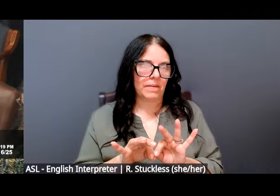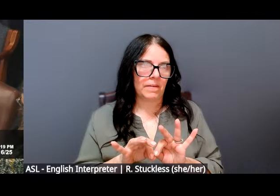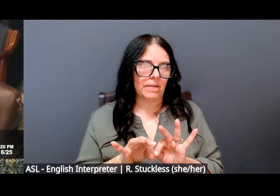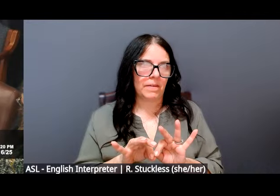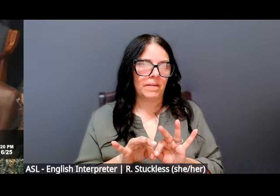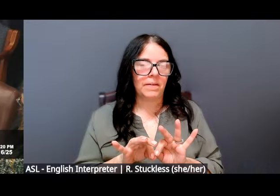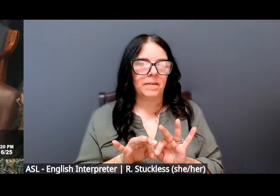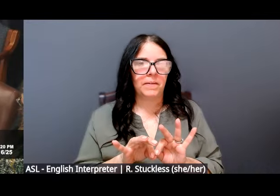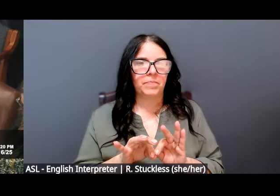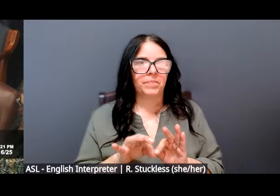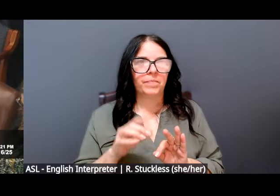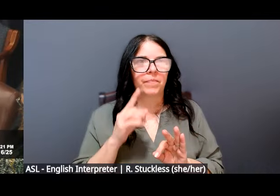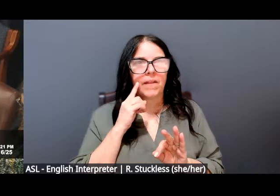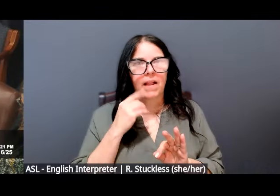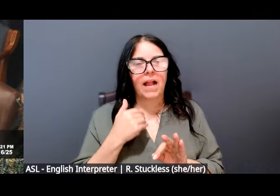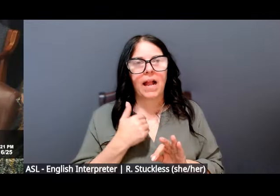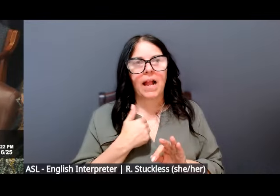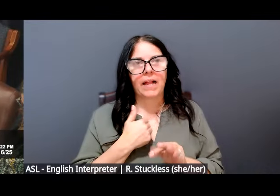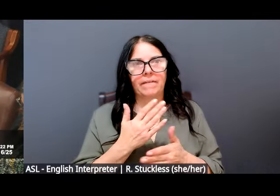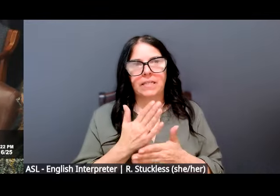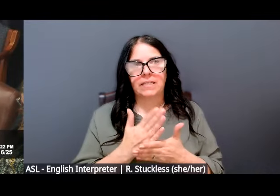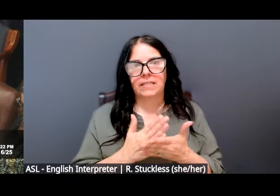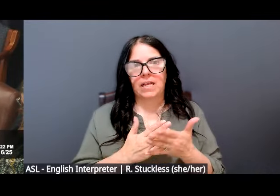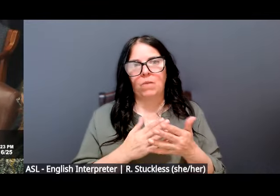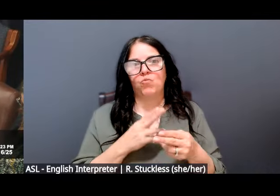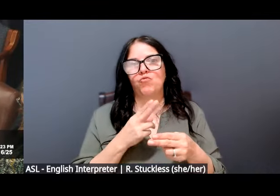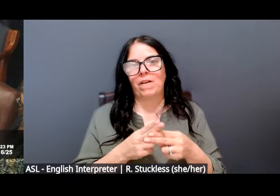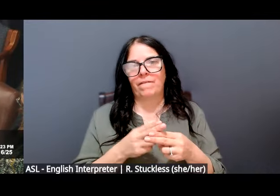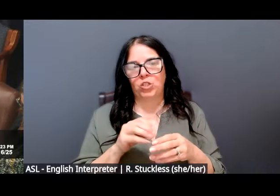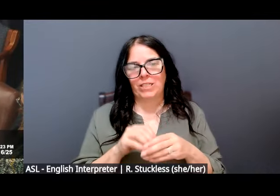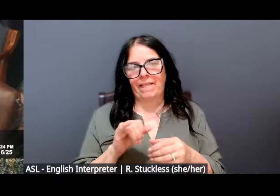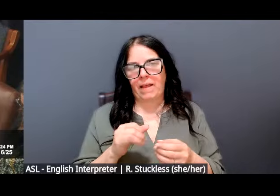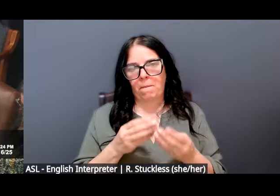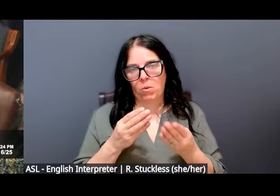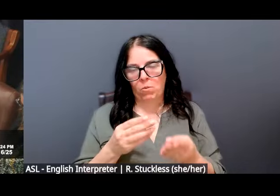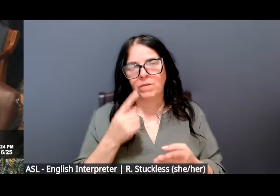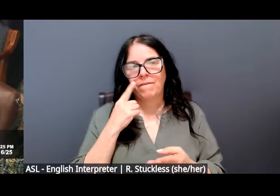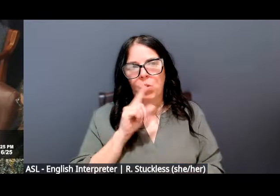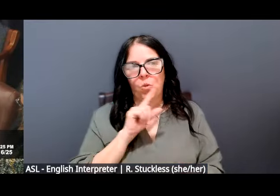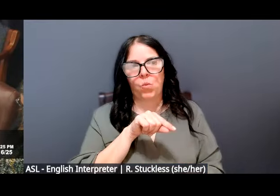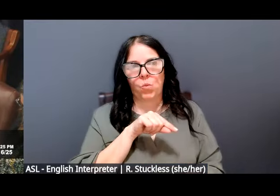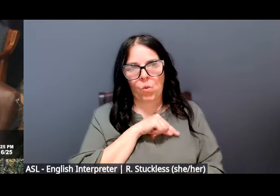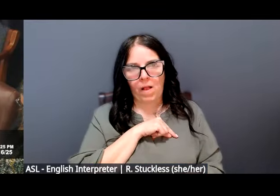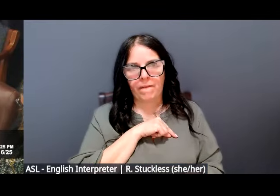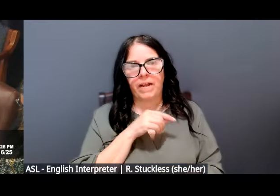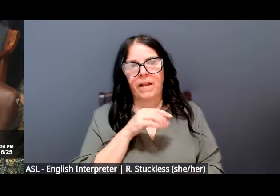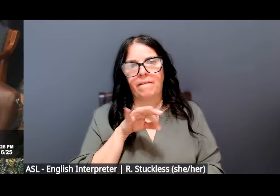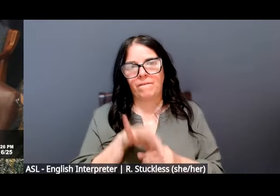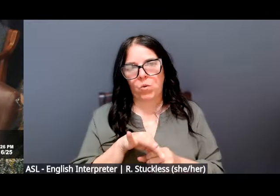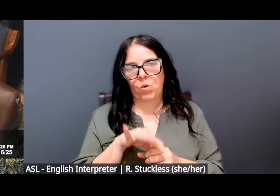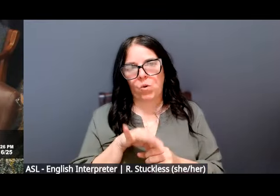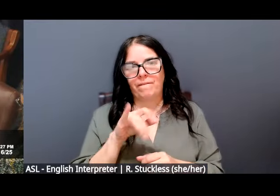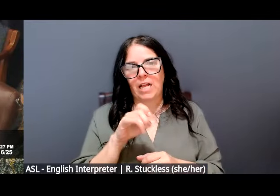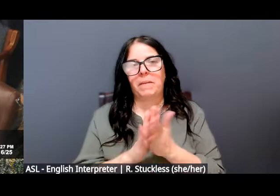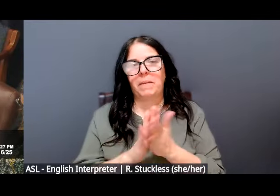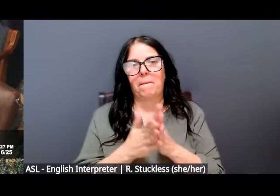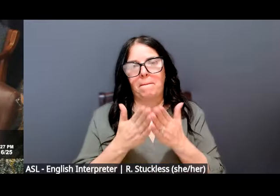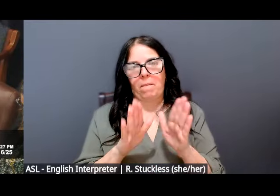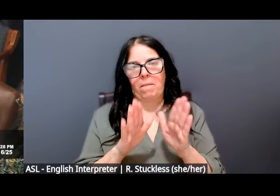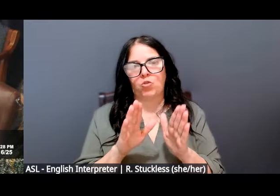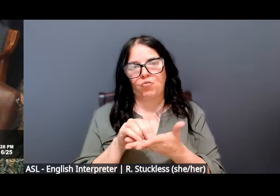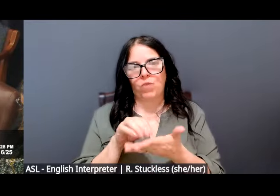reference to in the proposal to the qualified voter file being a public record so that it would show